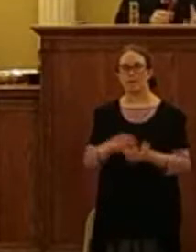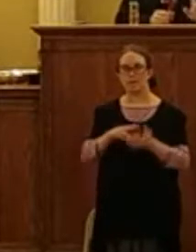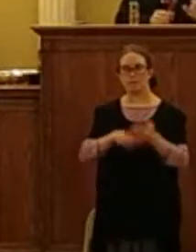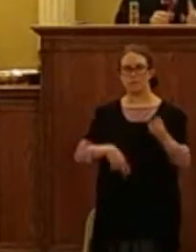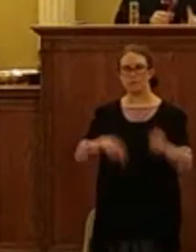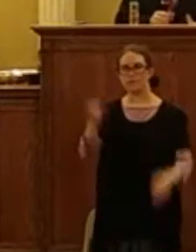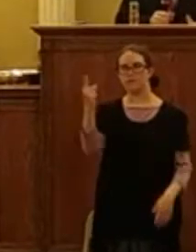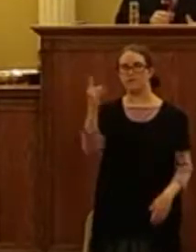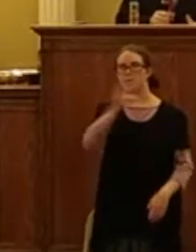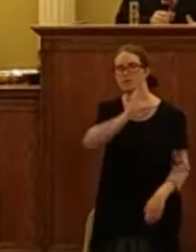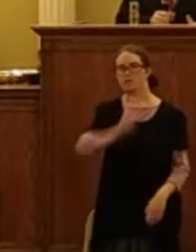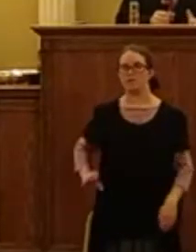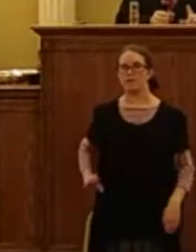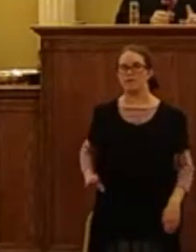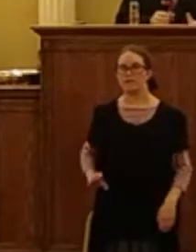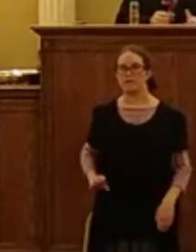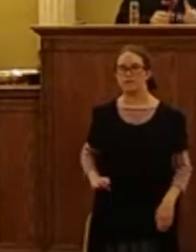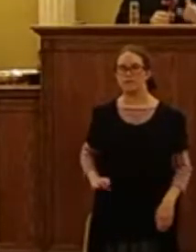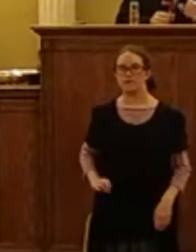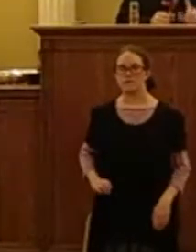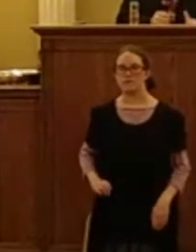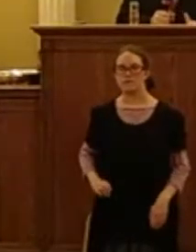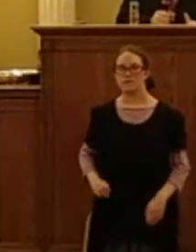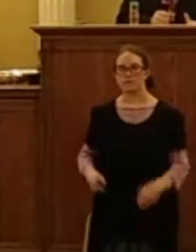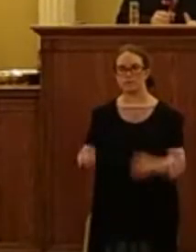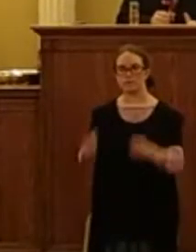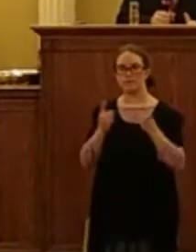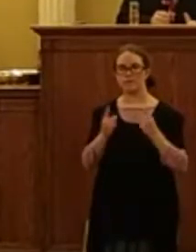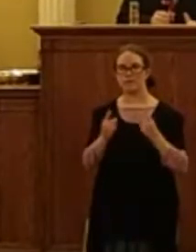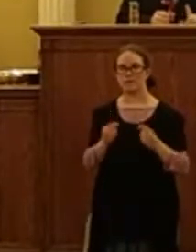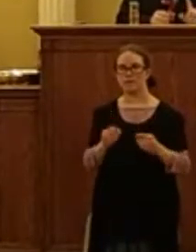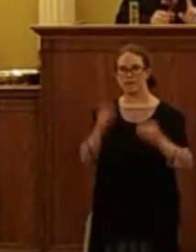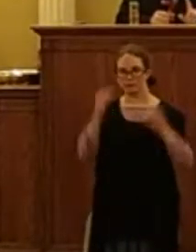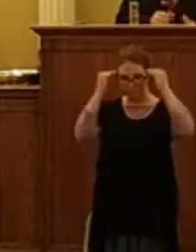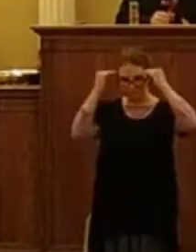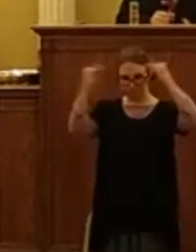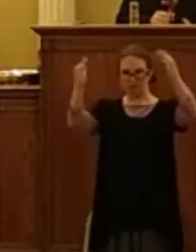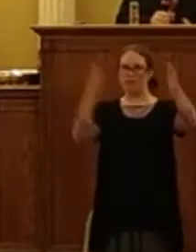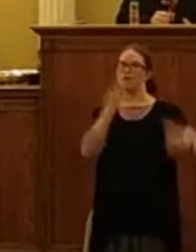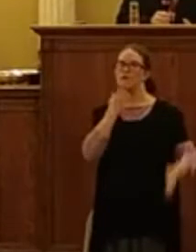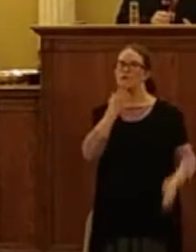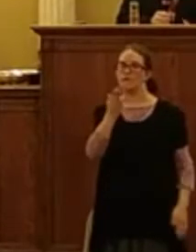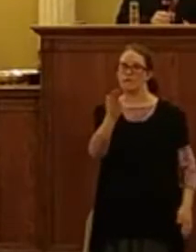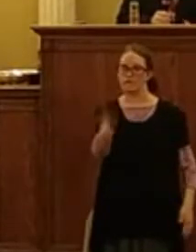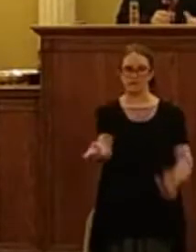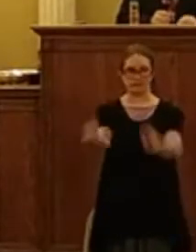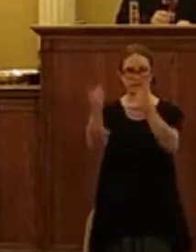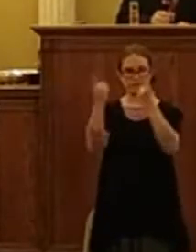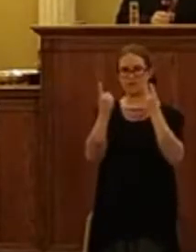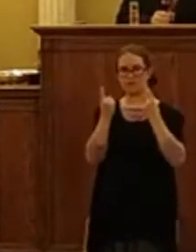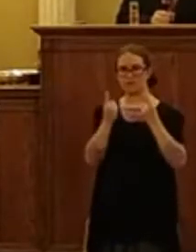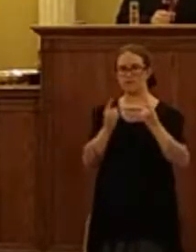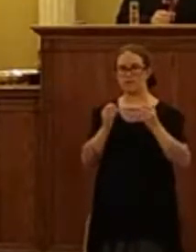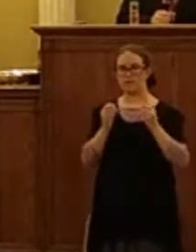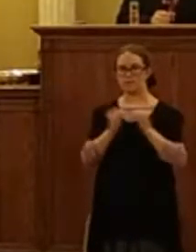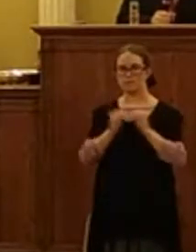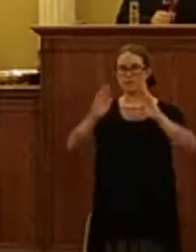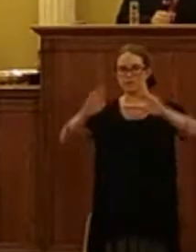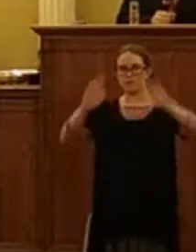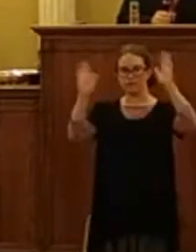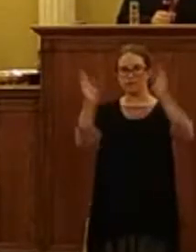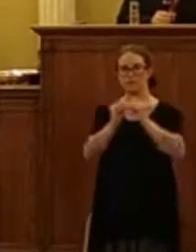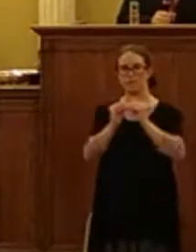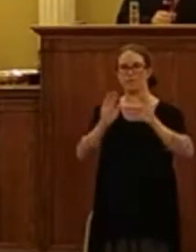11, but Christ, become an high priest of good things to come, by a greater and more